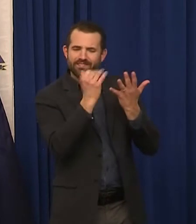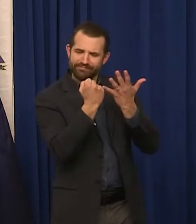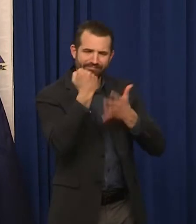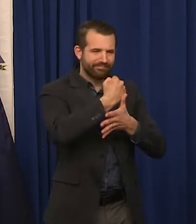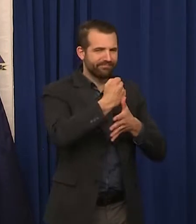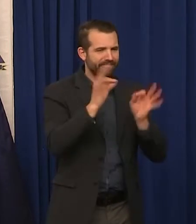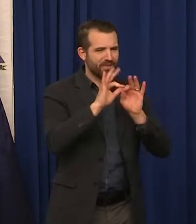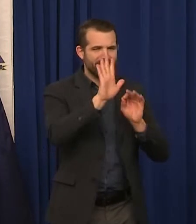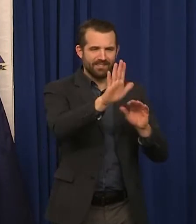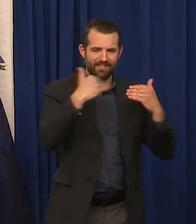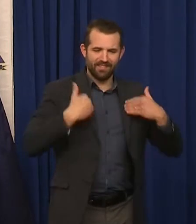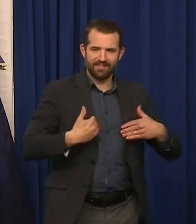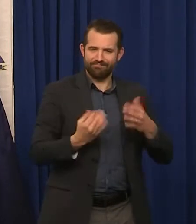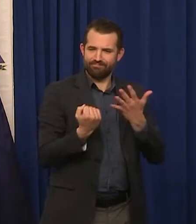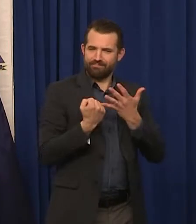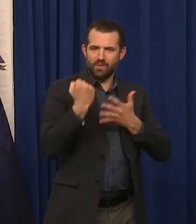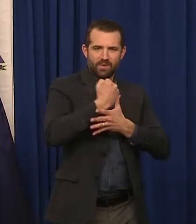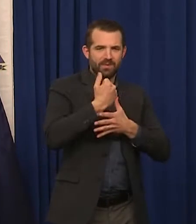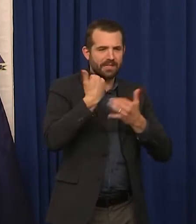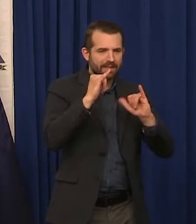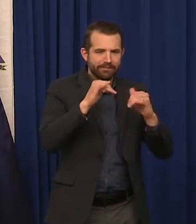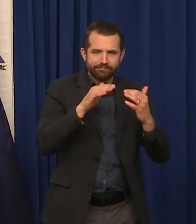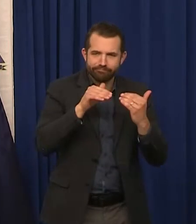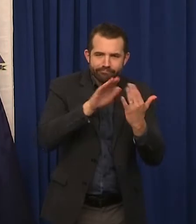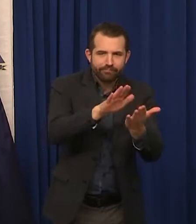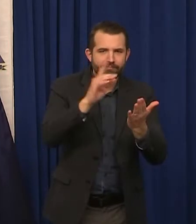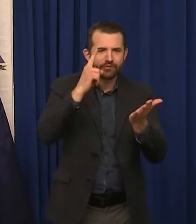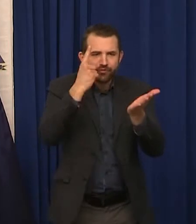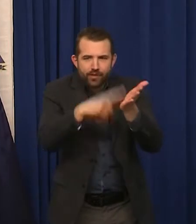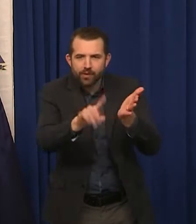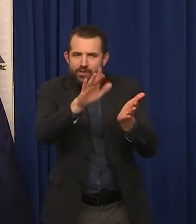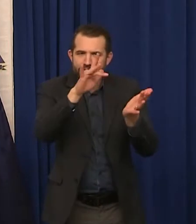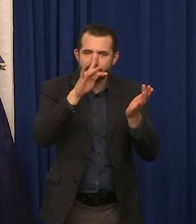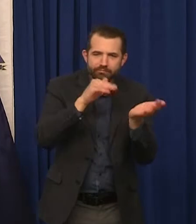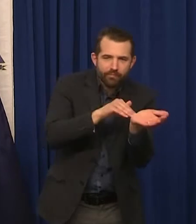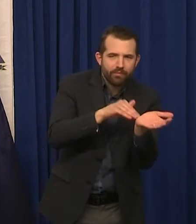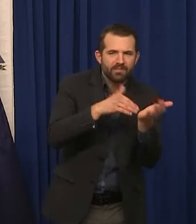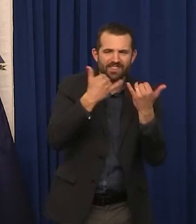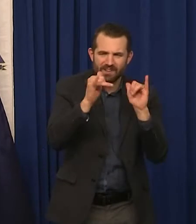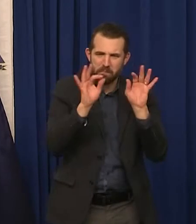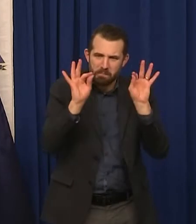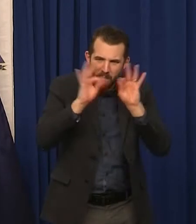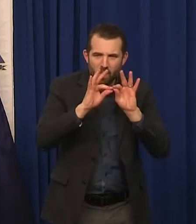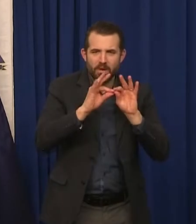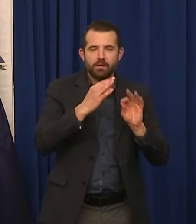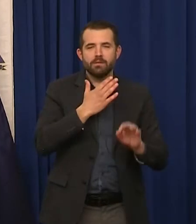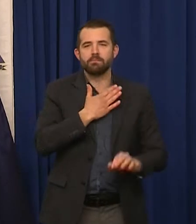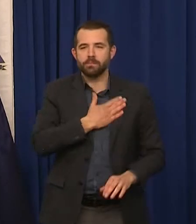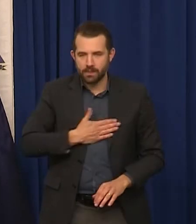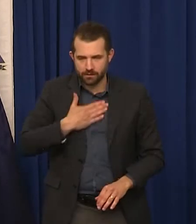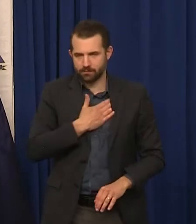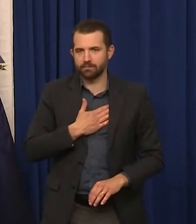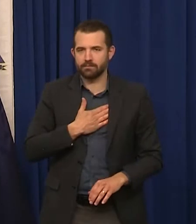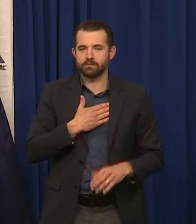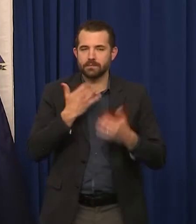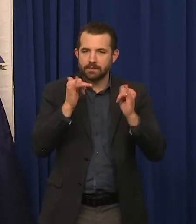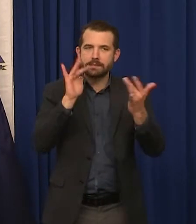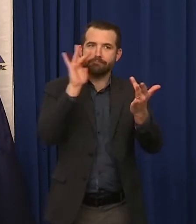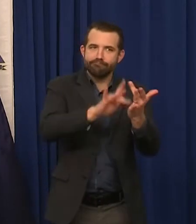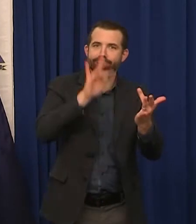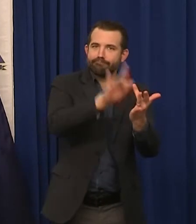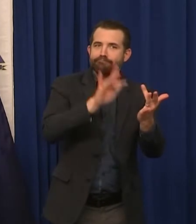But even though they may happen in a different way, they are just as important, and I ask you not to put those on hold right now.